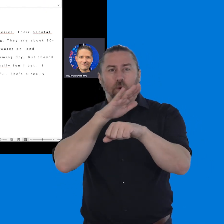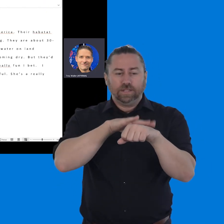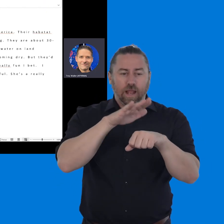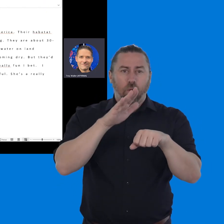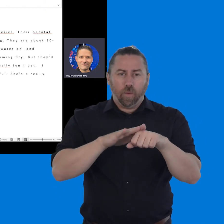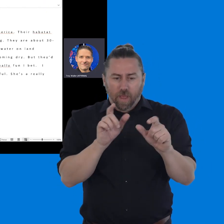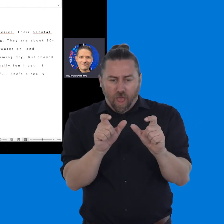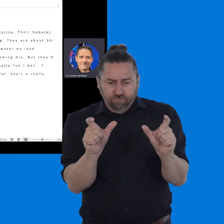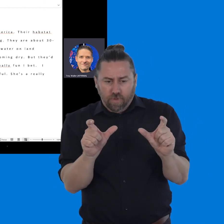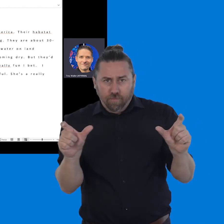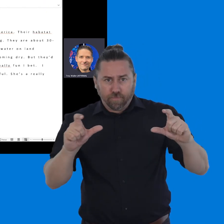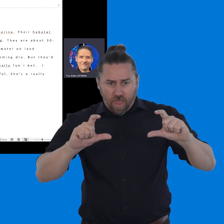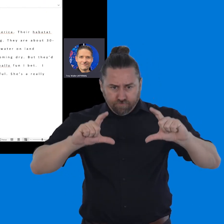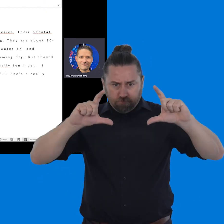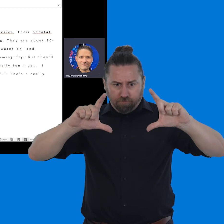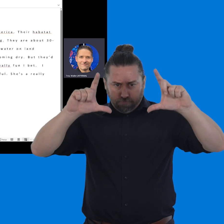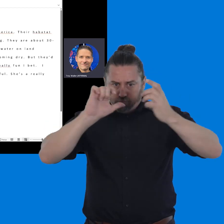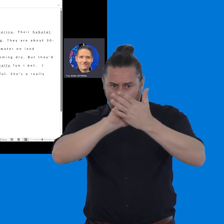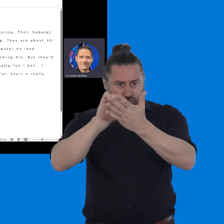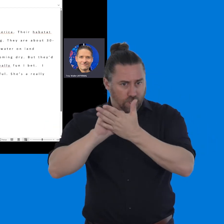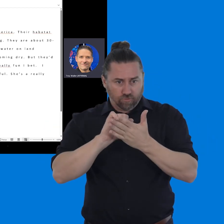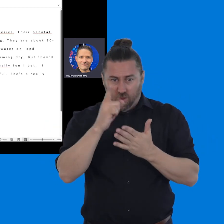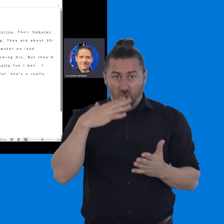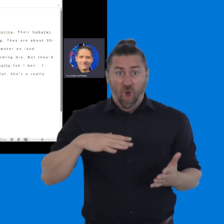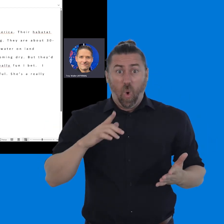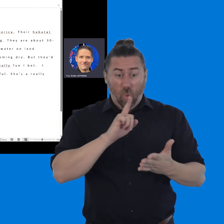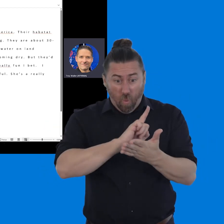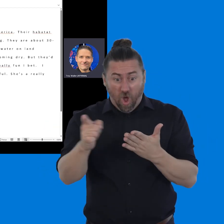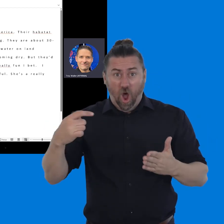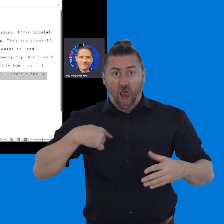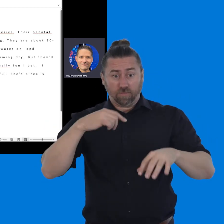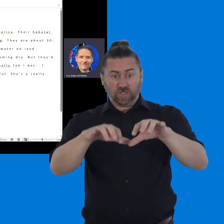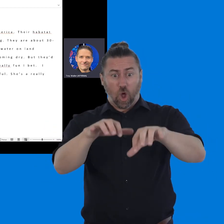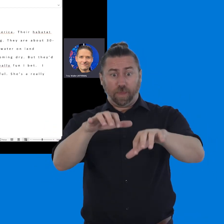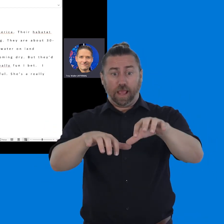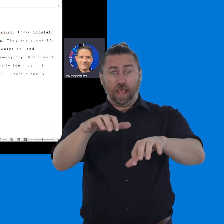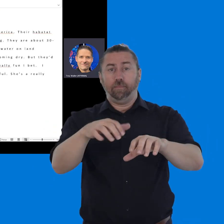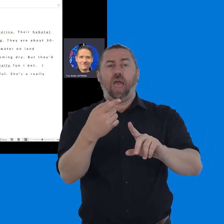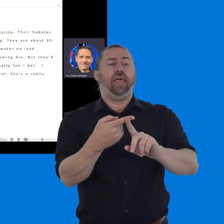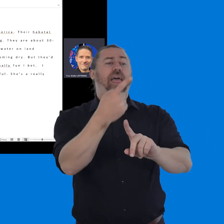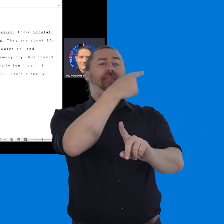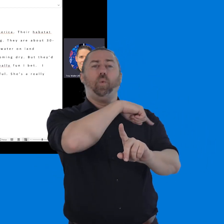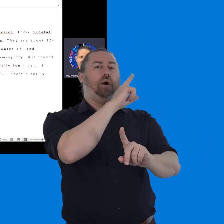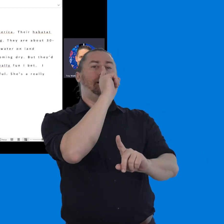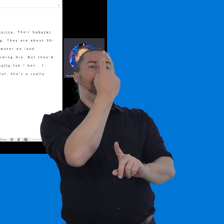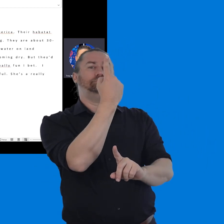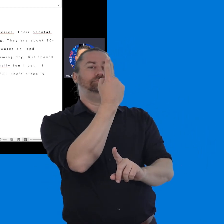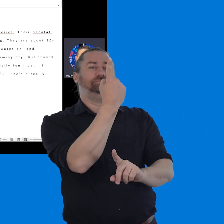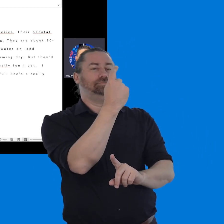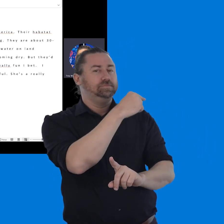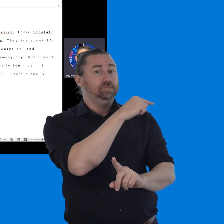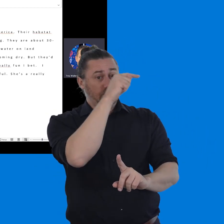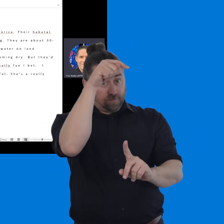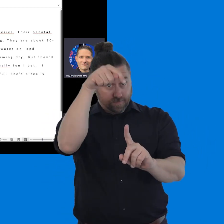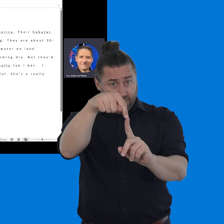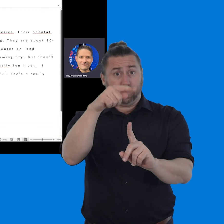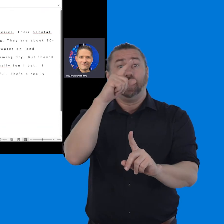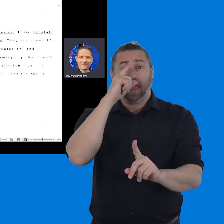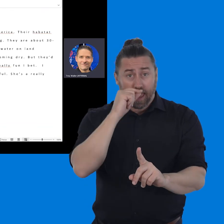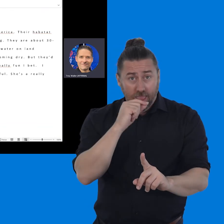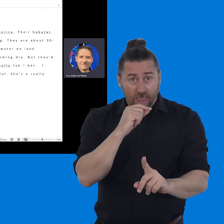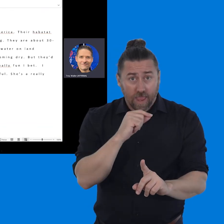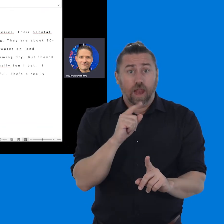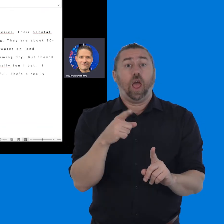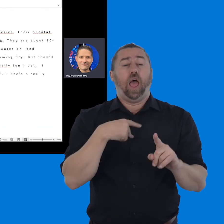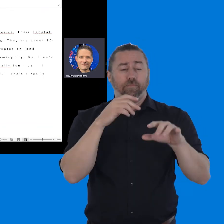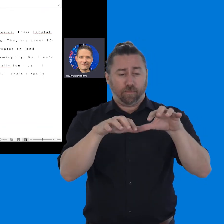still be having my syllables and all that kind of stuff working in that space, but I'm unable to do that in the other version. But when I'm making